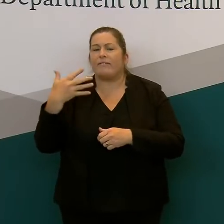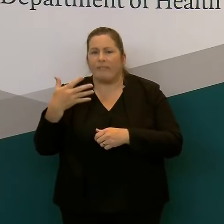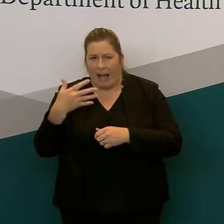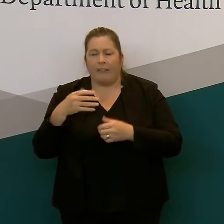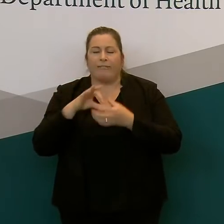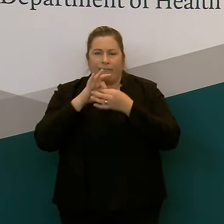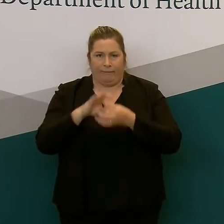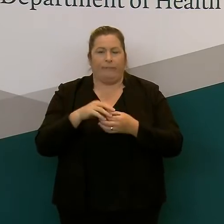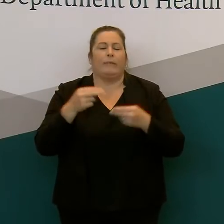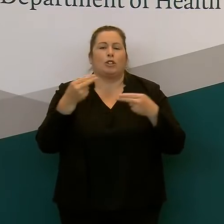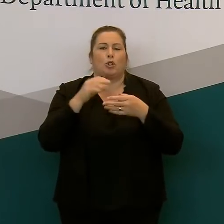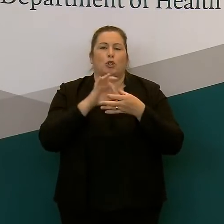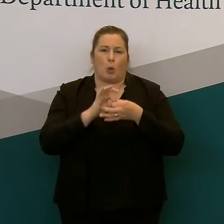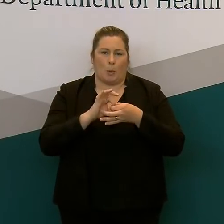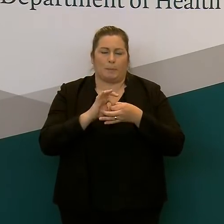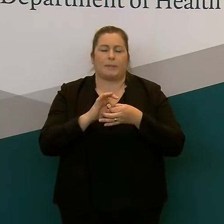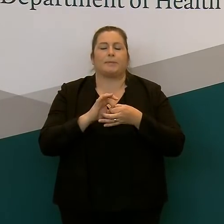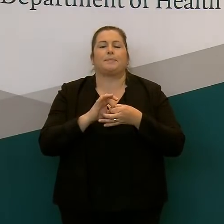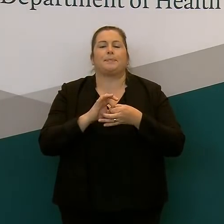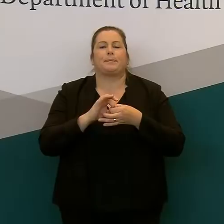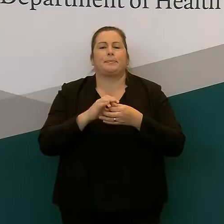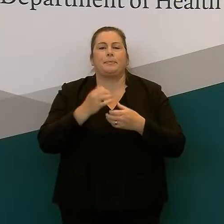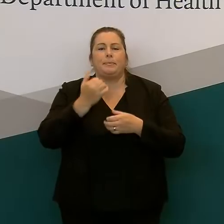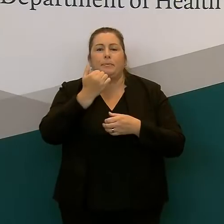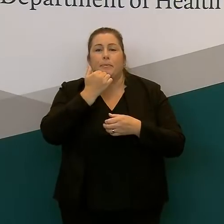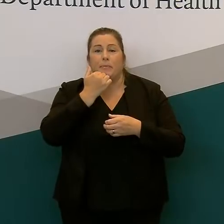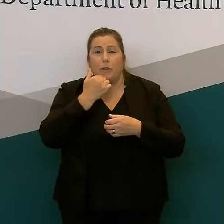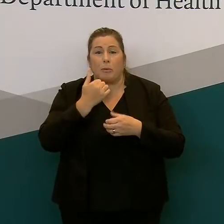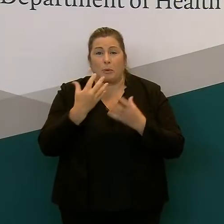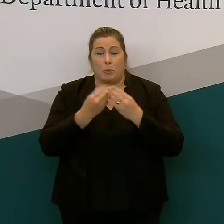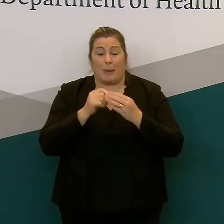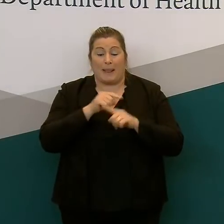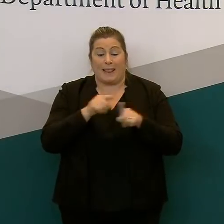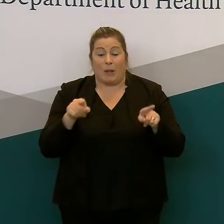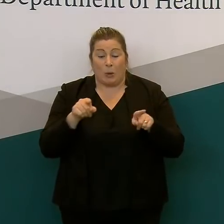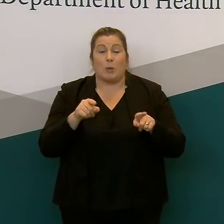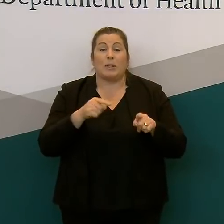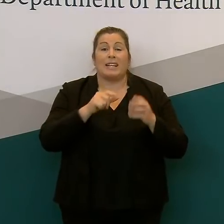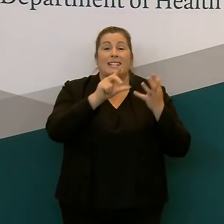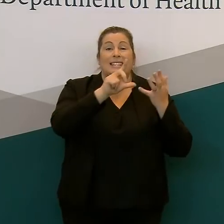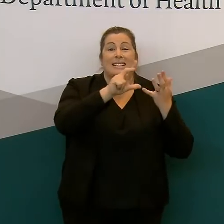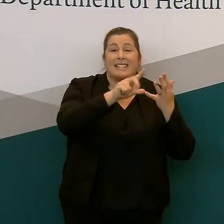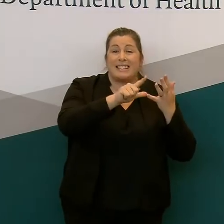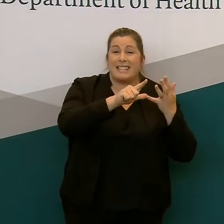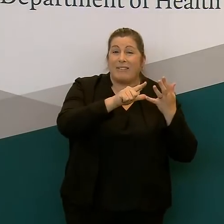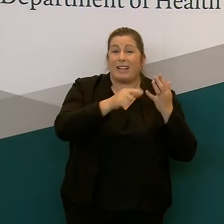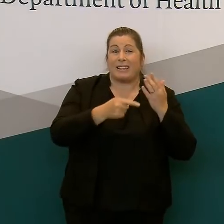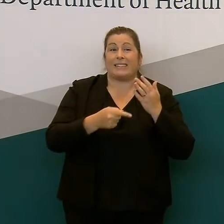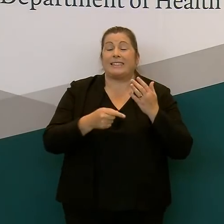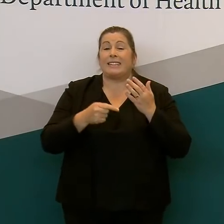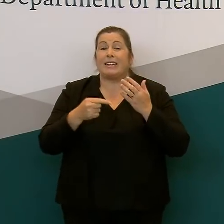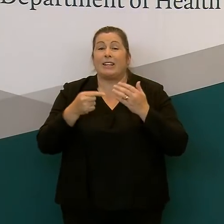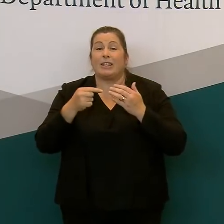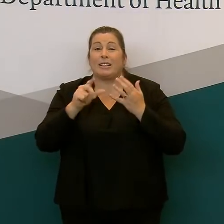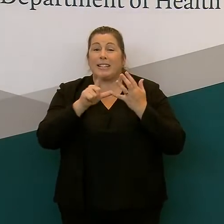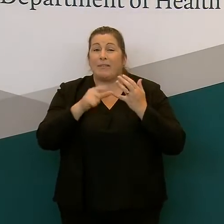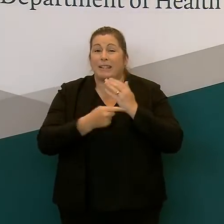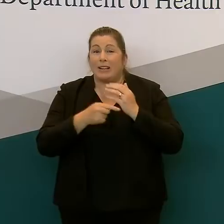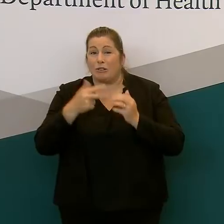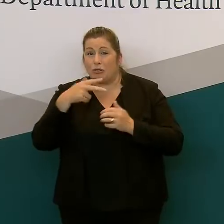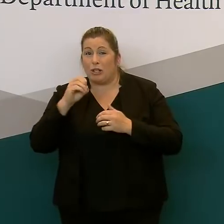of nursing homes, and the case numbers associated with those, 7,308 in respect of residential care facility residents,